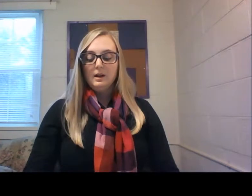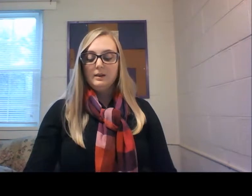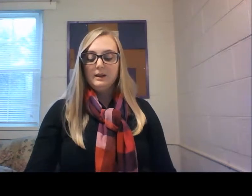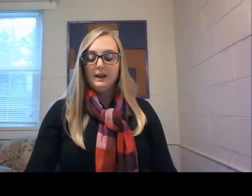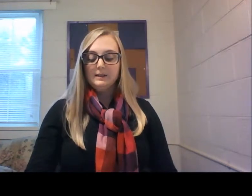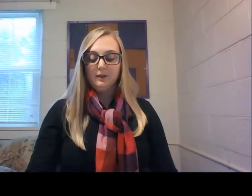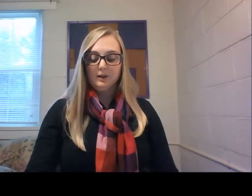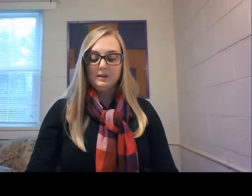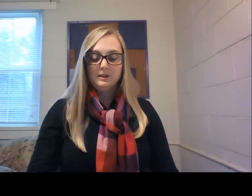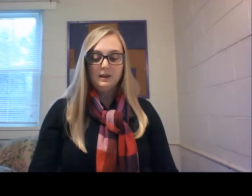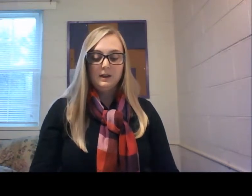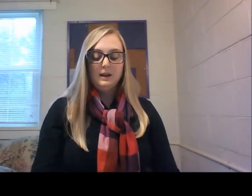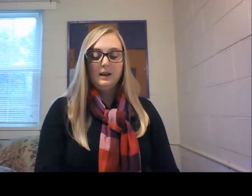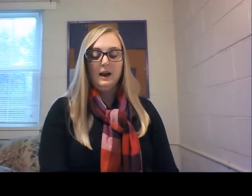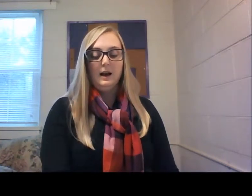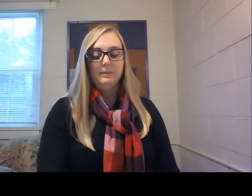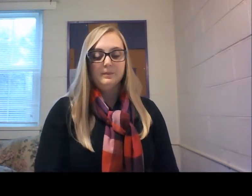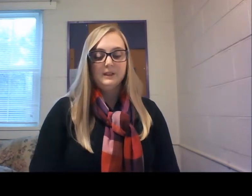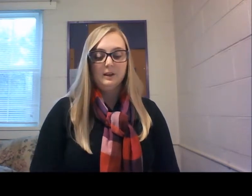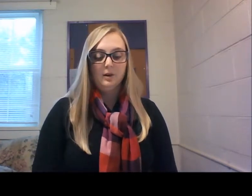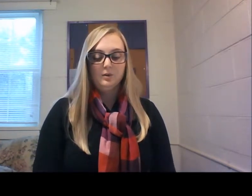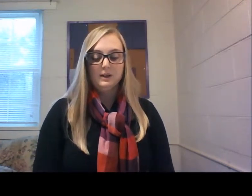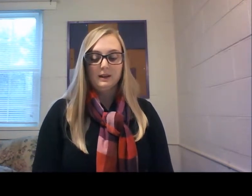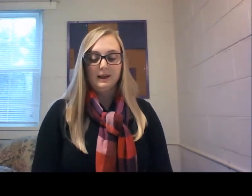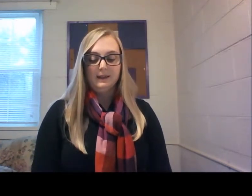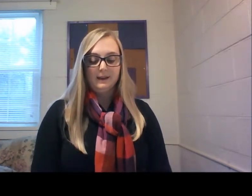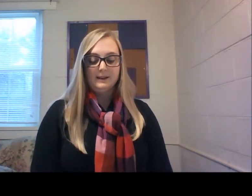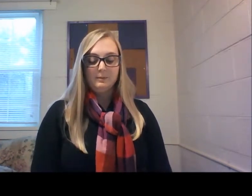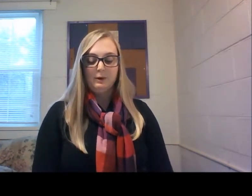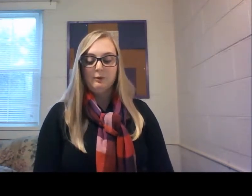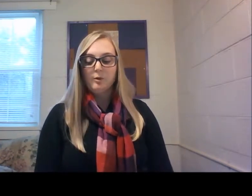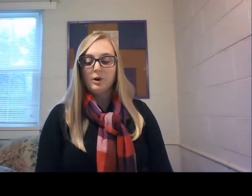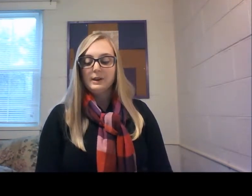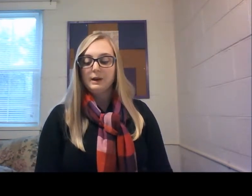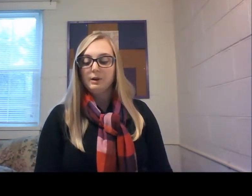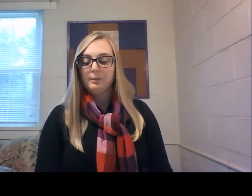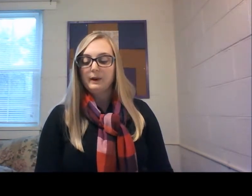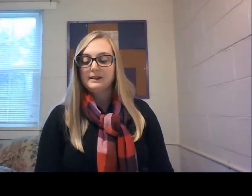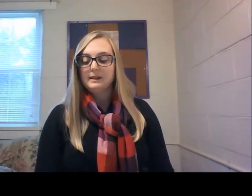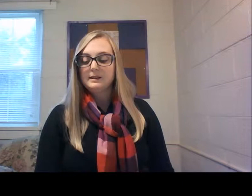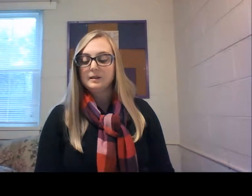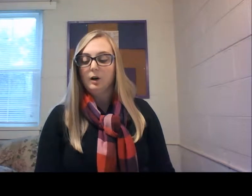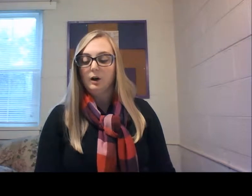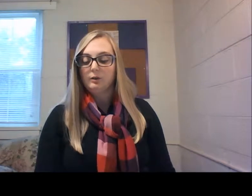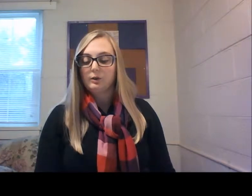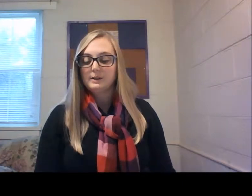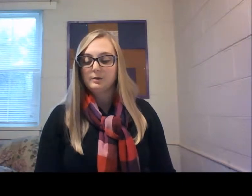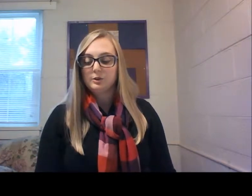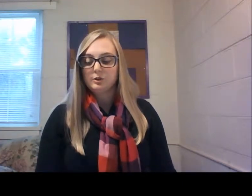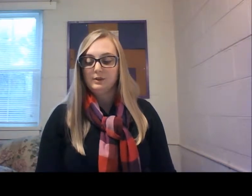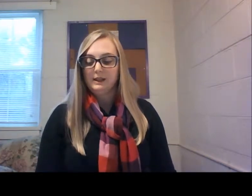The next verse goes like this. Before there were presents on Christmas